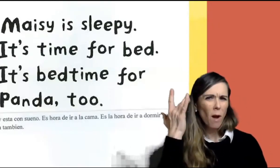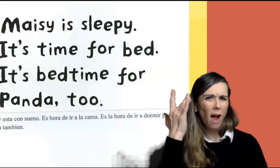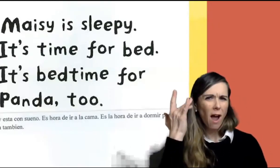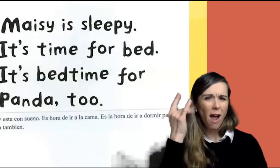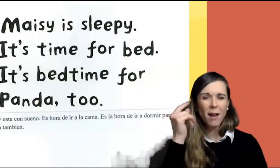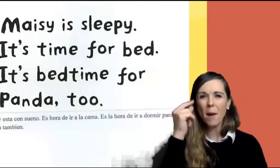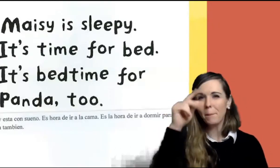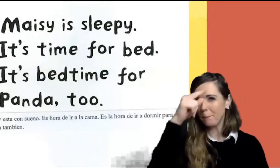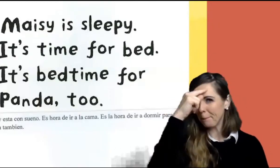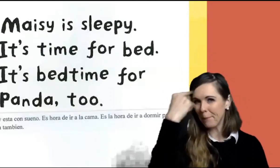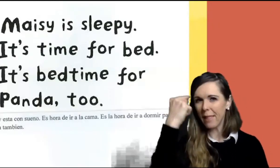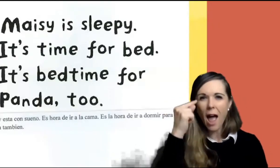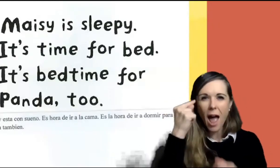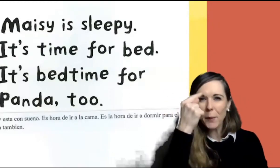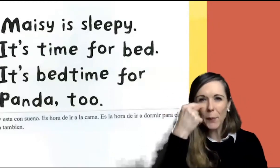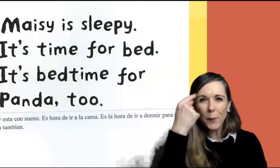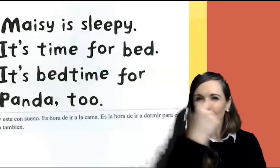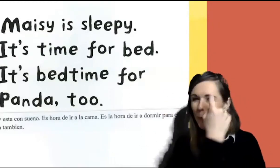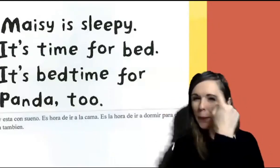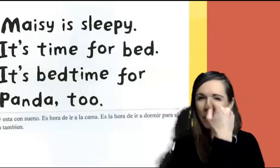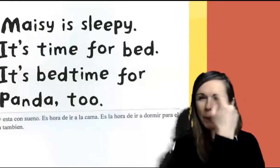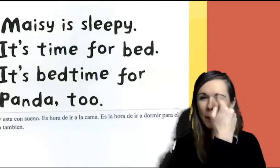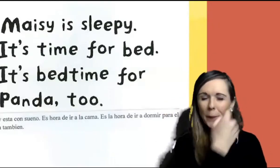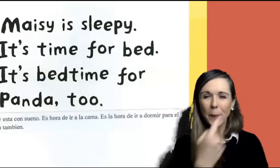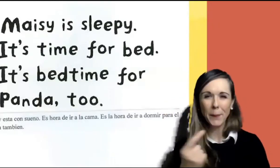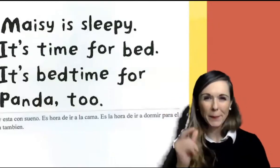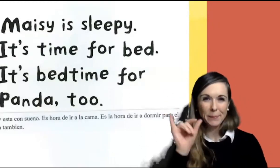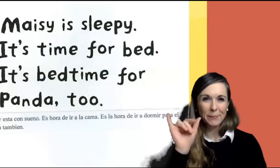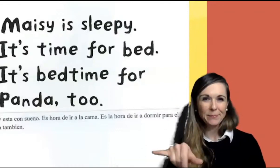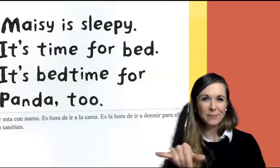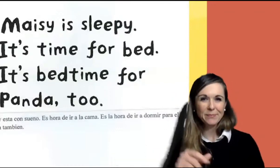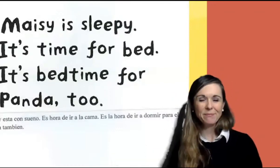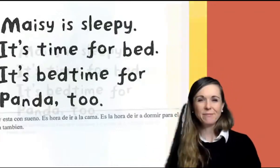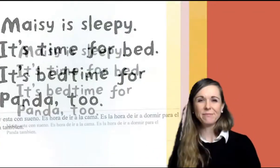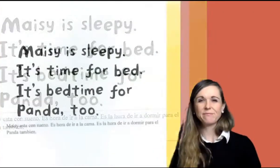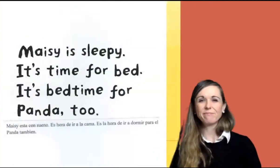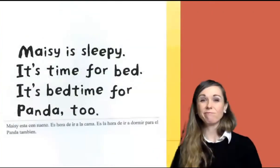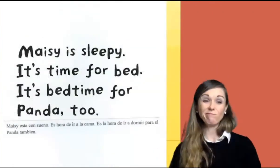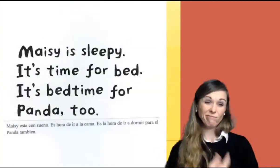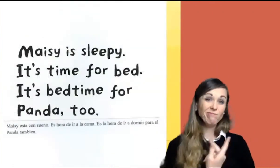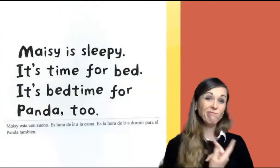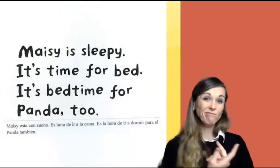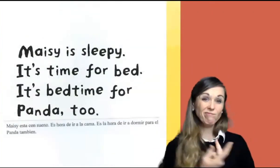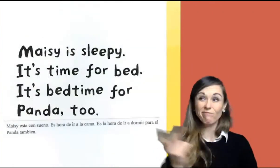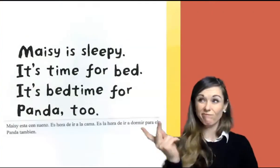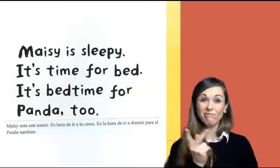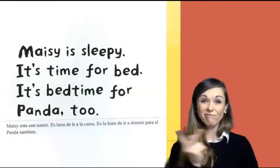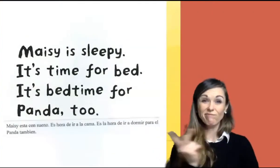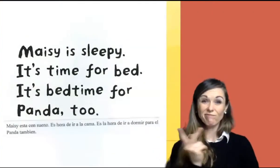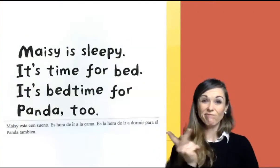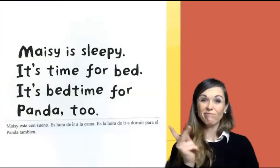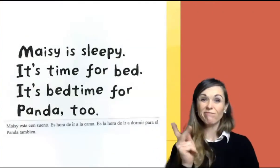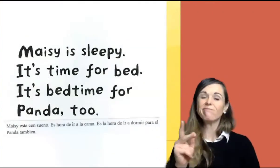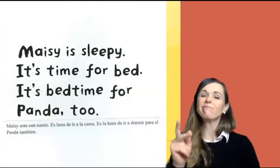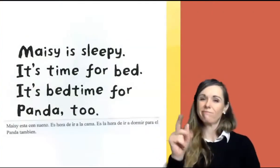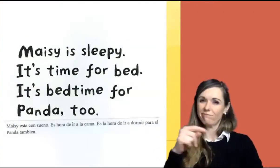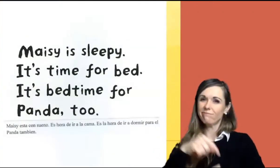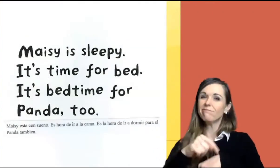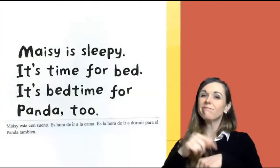eye is the sign for panda. And you know, pandas have black circles around their eyes, so that's why we use that